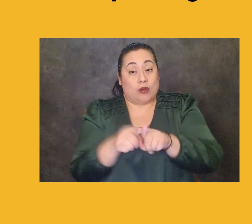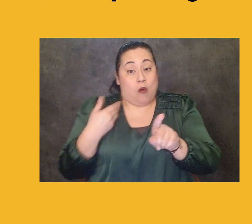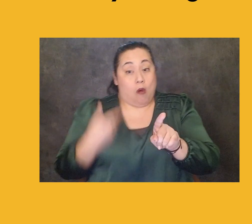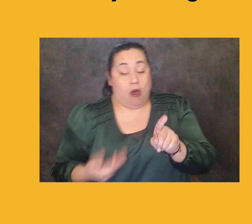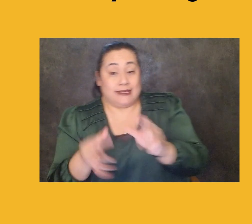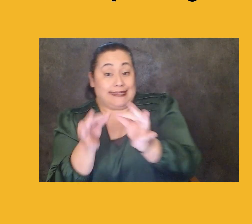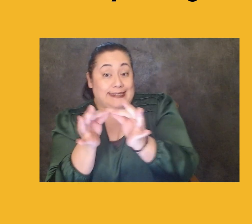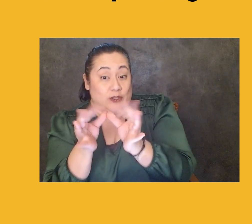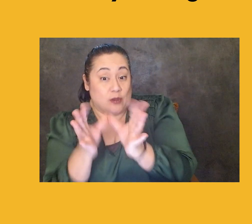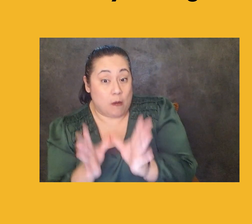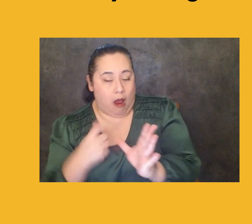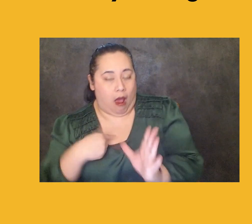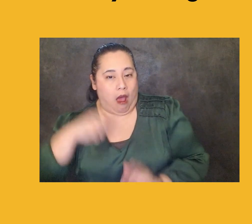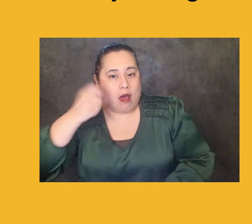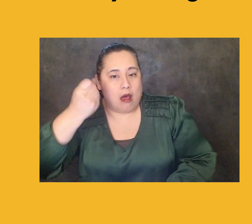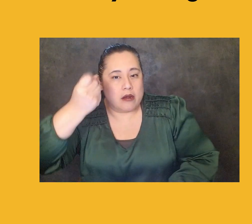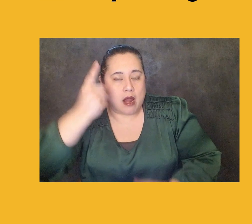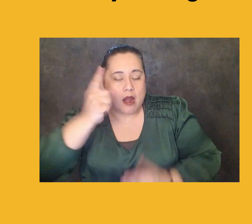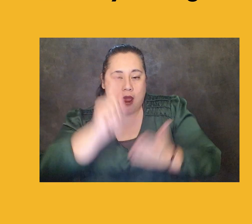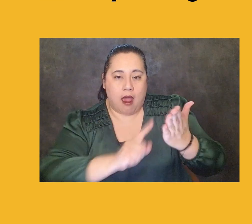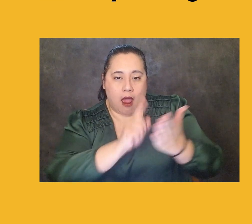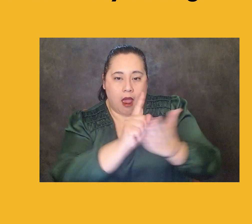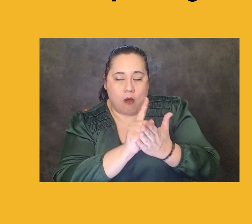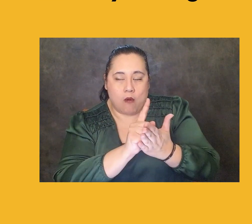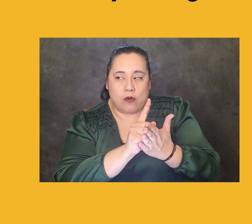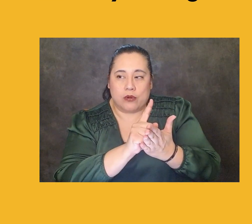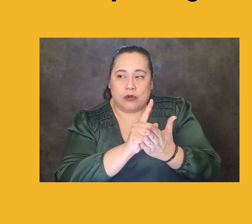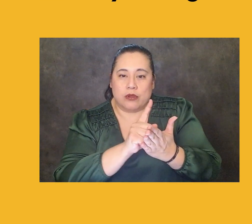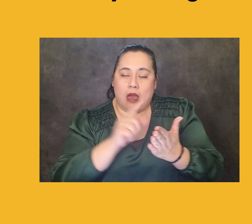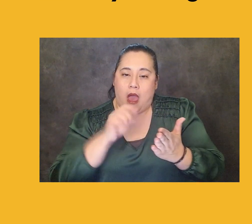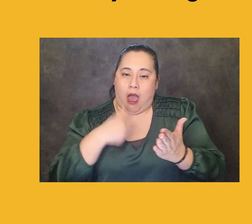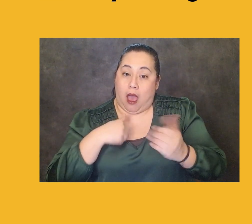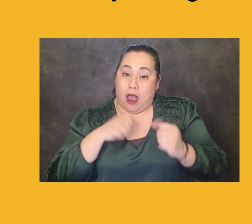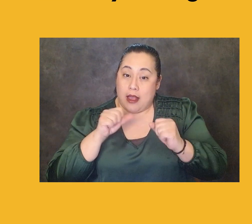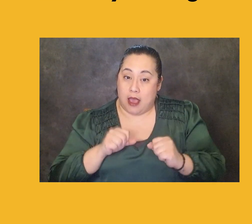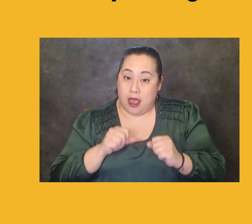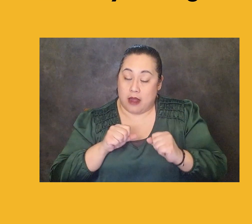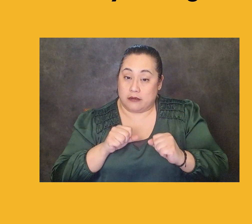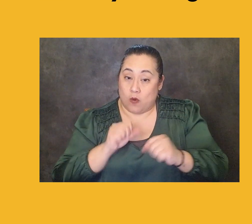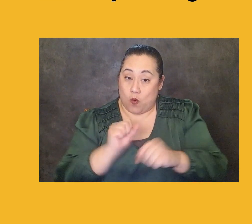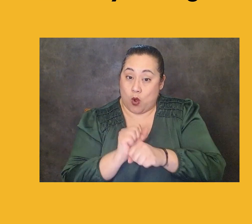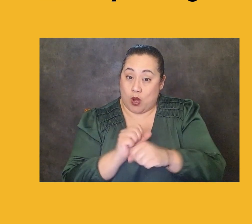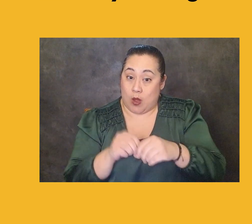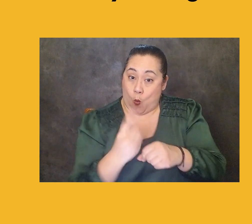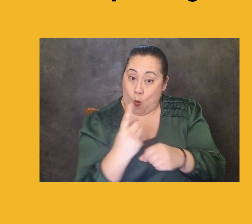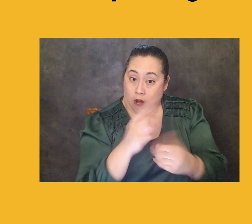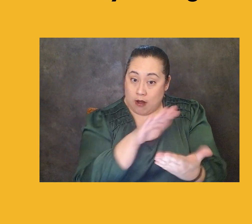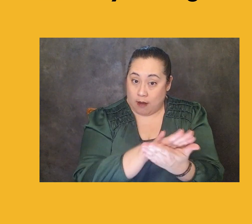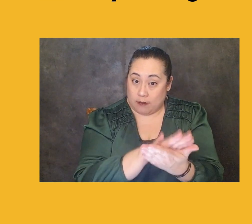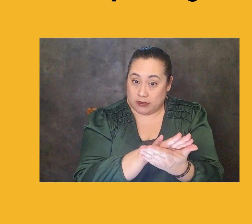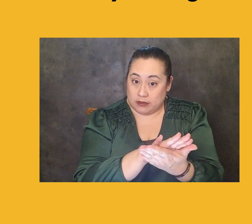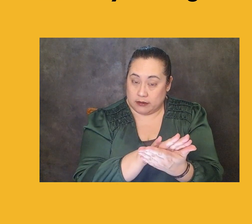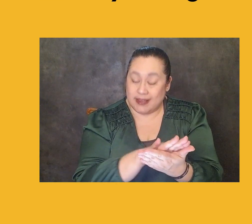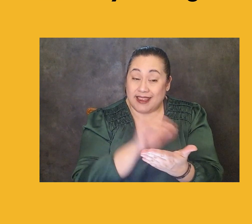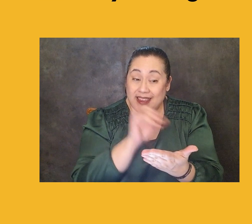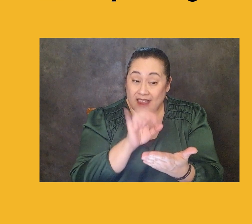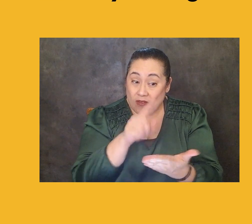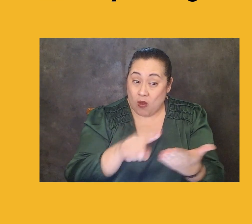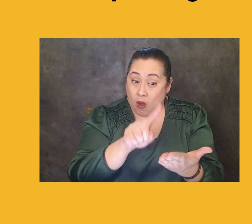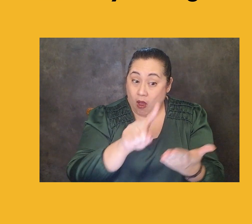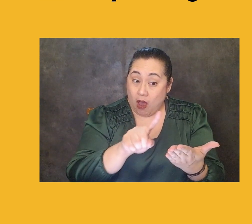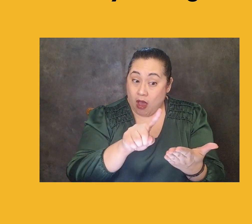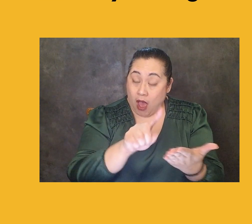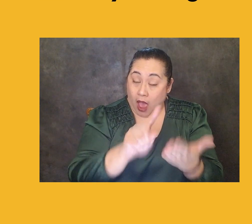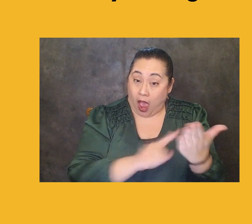as an interpreter, I had to understand those hours. What are the hours that I can work at one campus? If